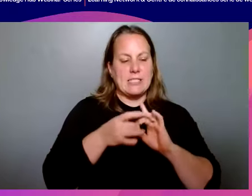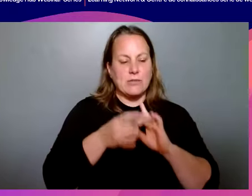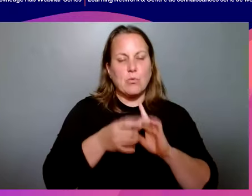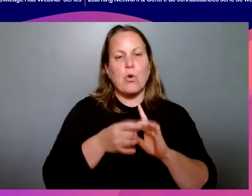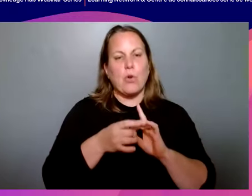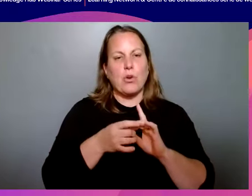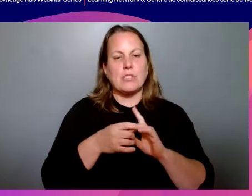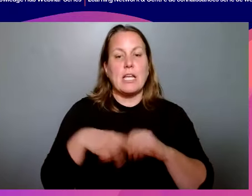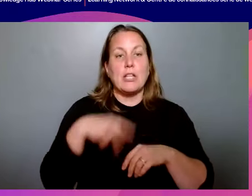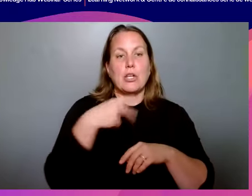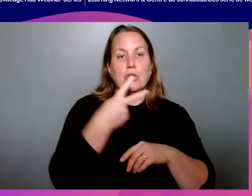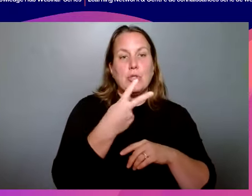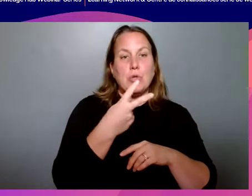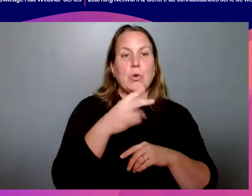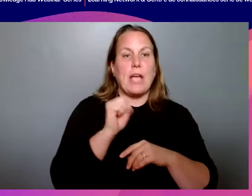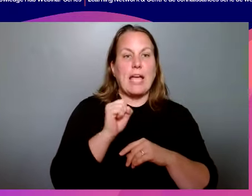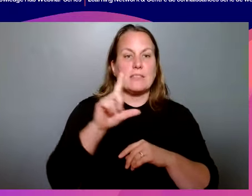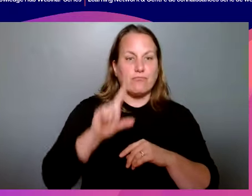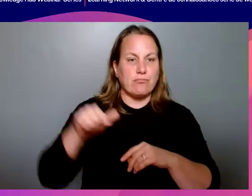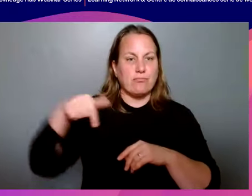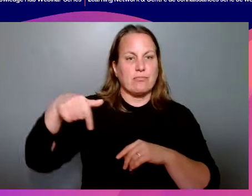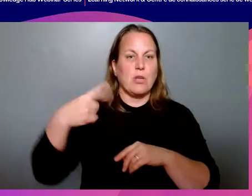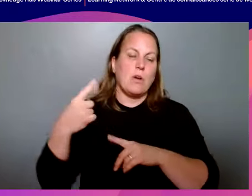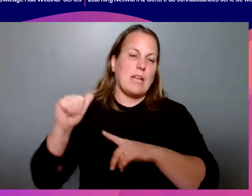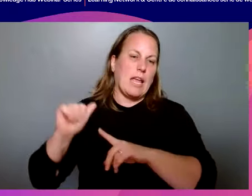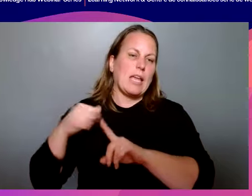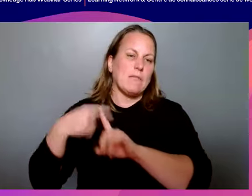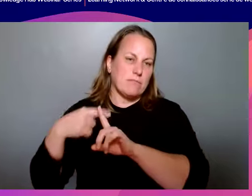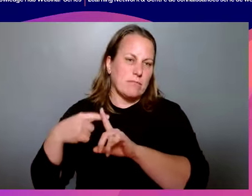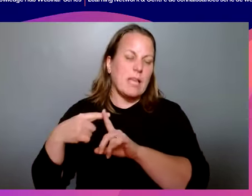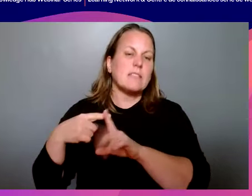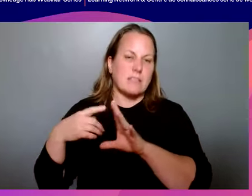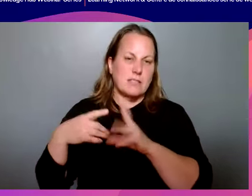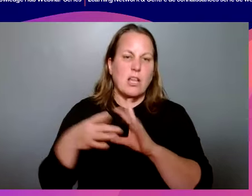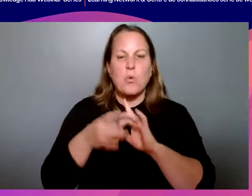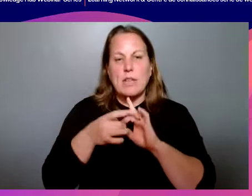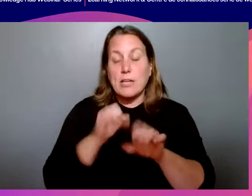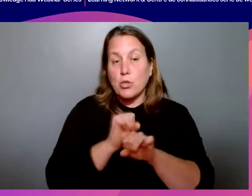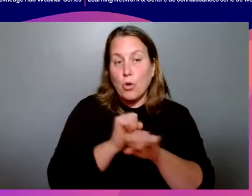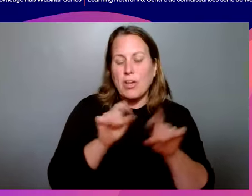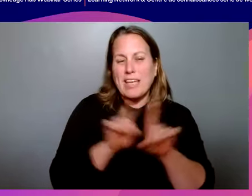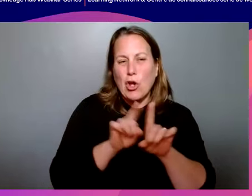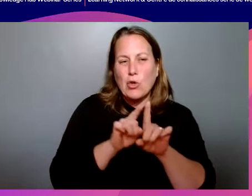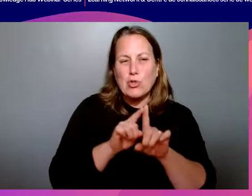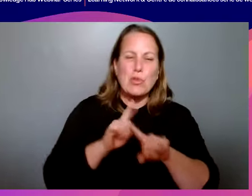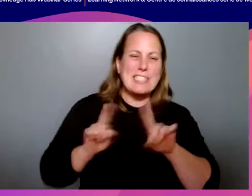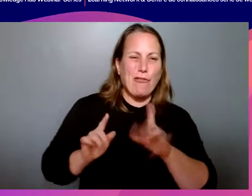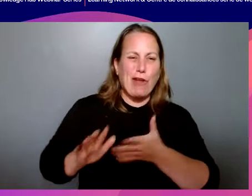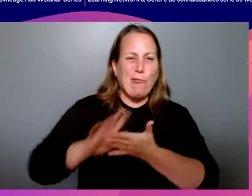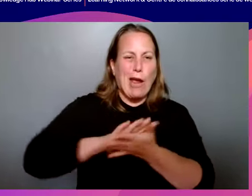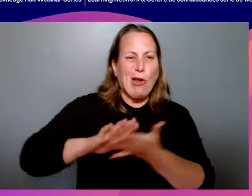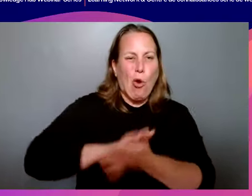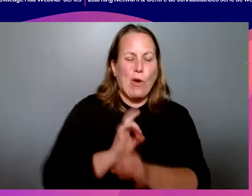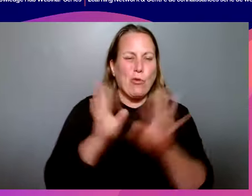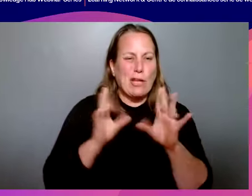2SLGBTQIA+ populations at work, and particularly microaggressions as a form of gender-based violence. I'm a queer,